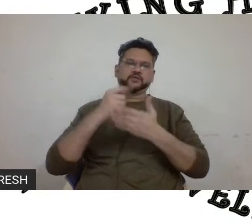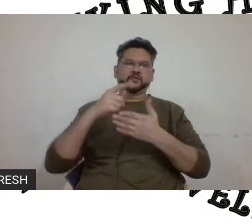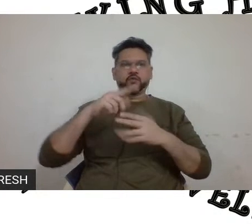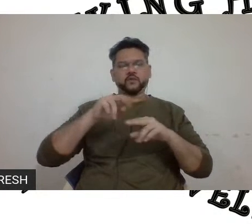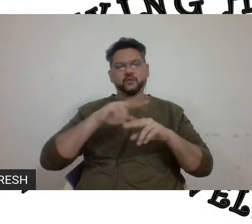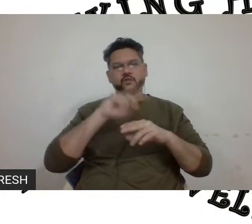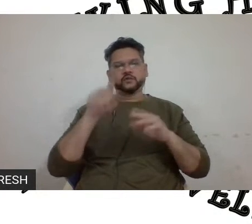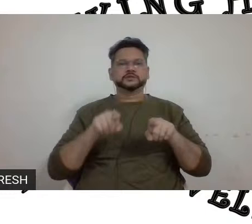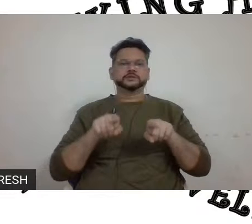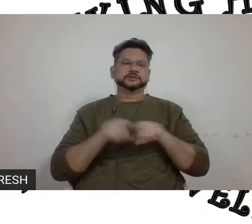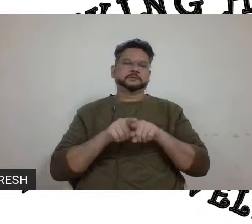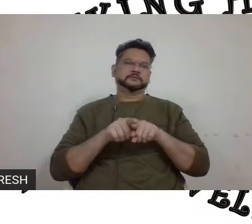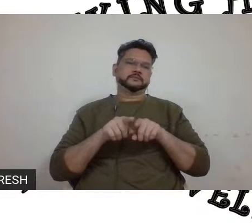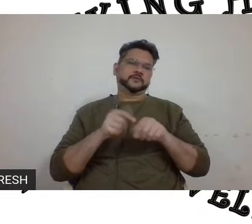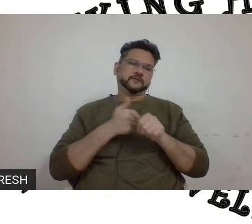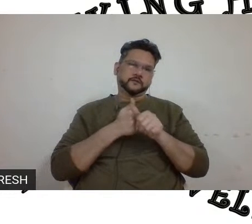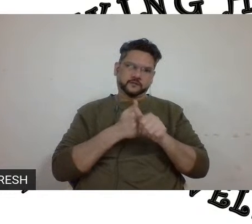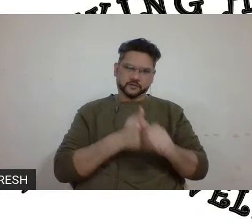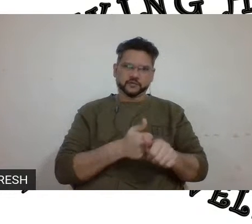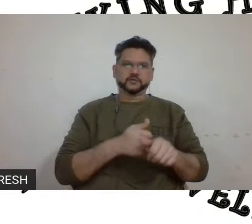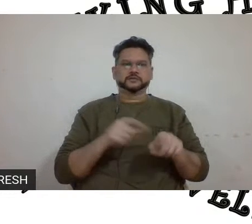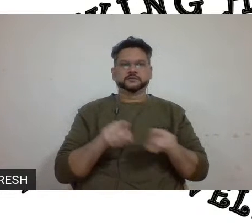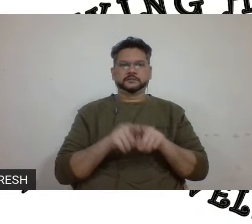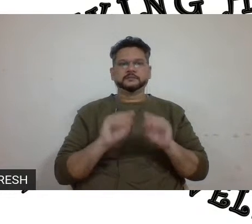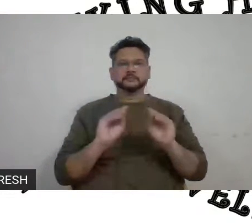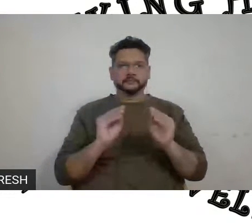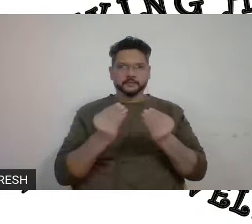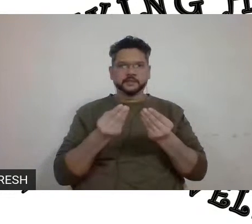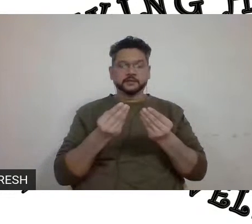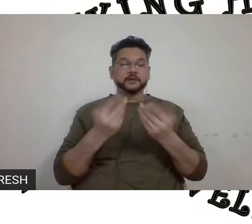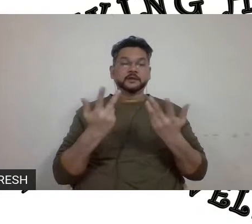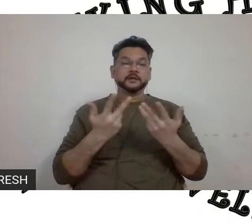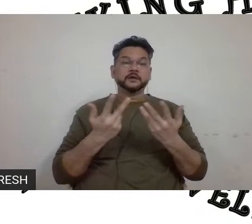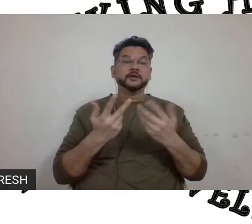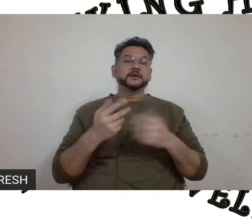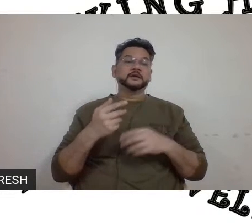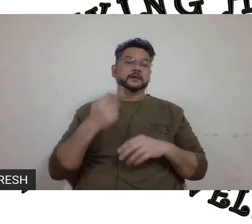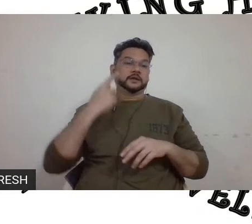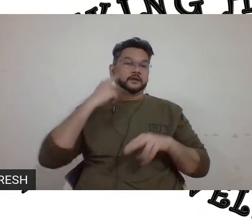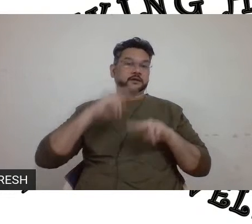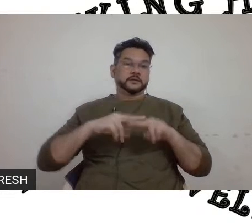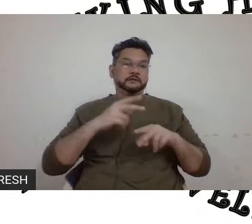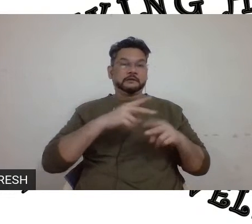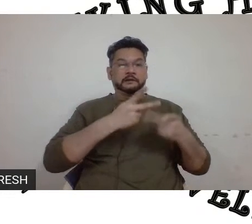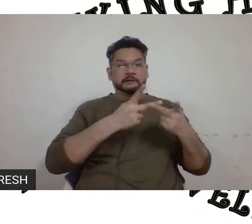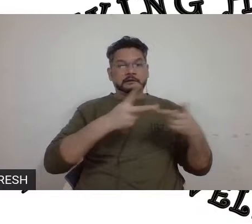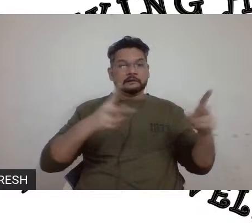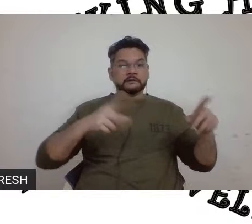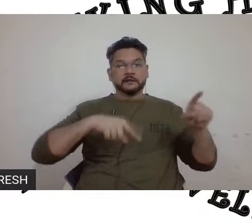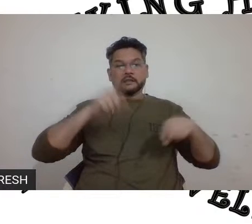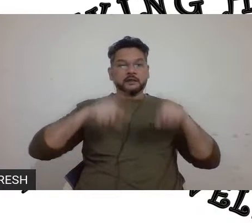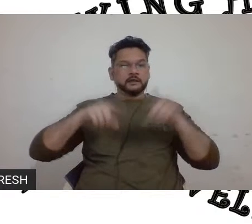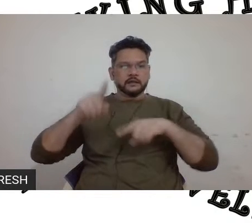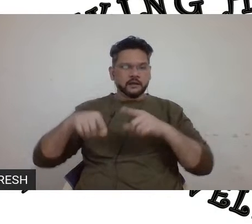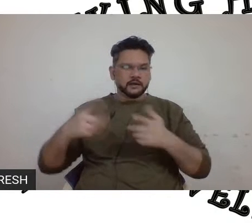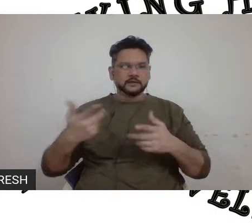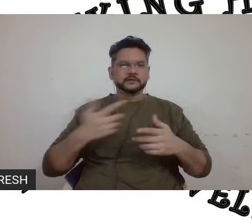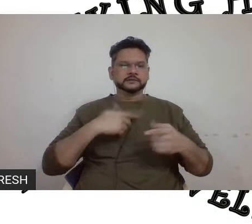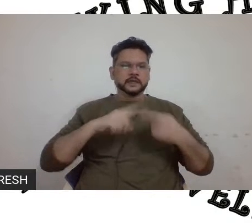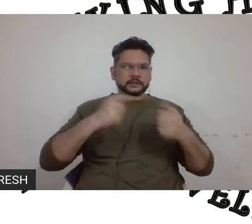be followed, and because what happens is it simply discourages people to then write these exams,